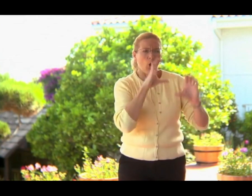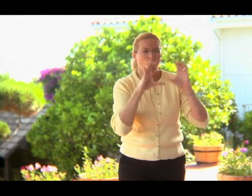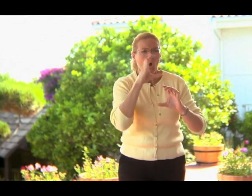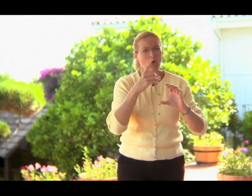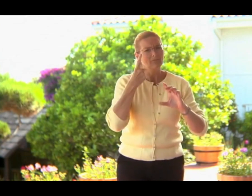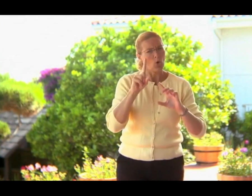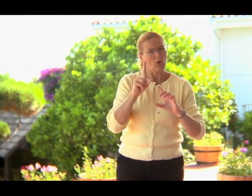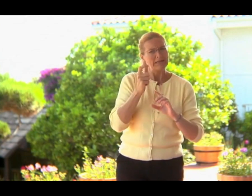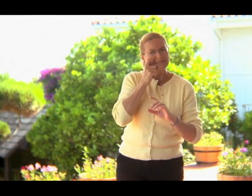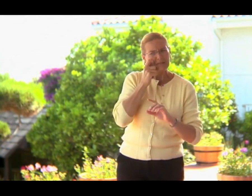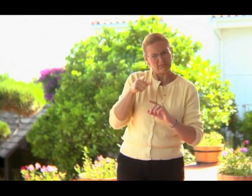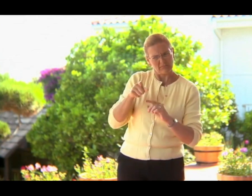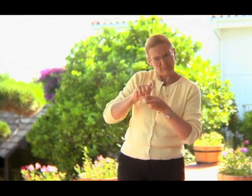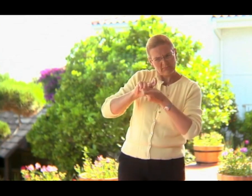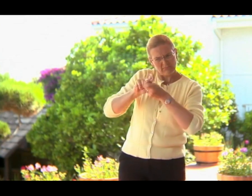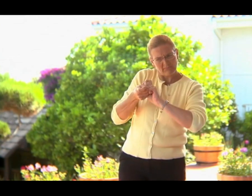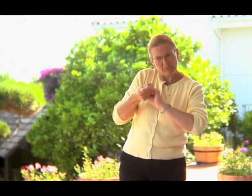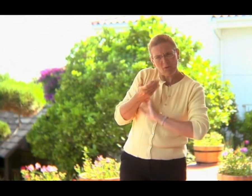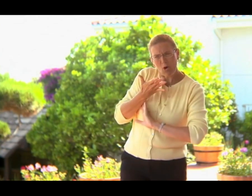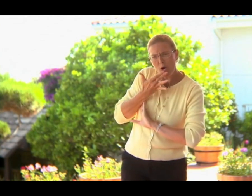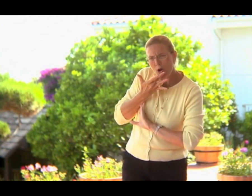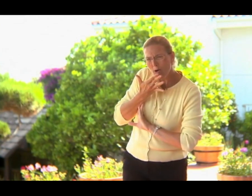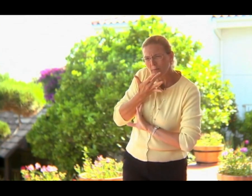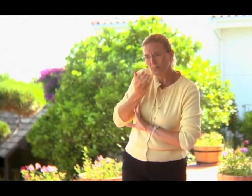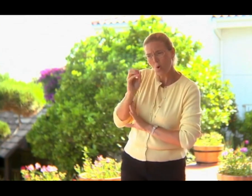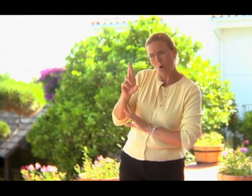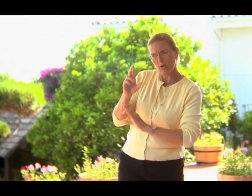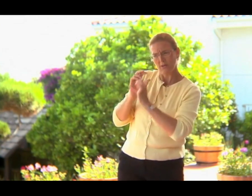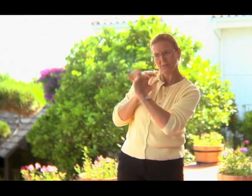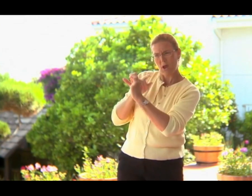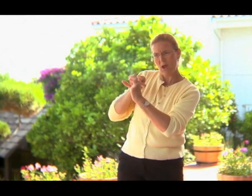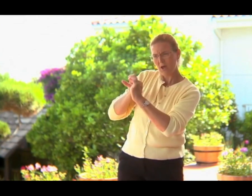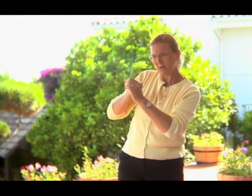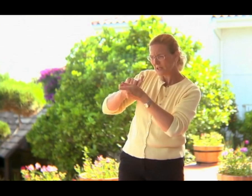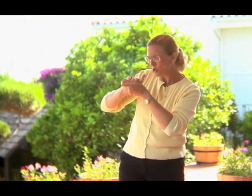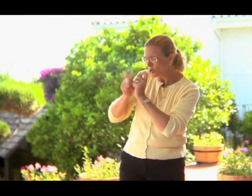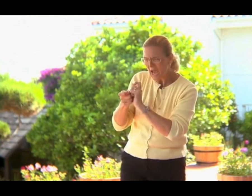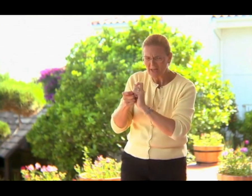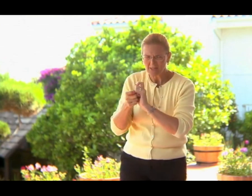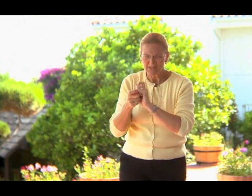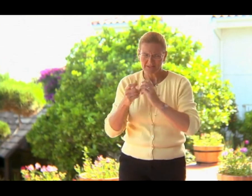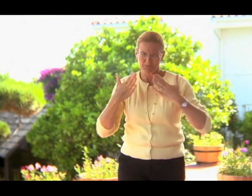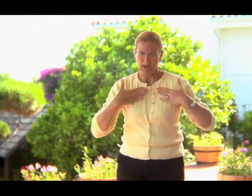You want to look for any patch of skin that is changing colors or changing spots on your body.